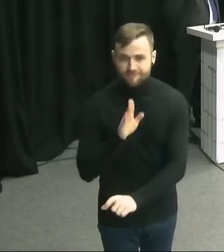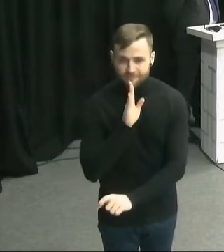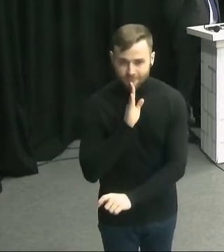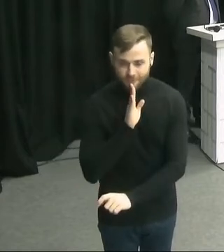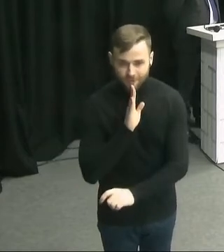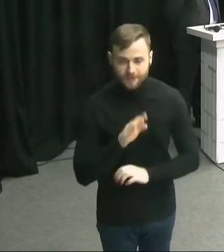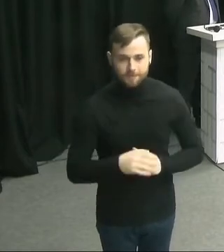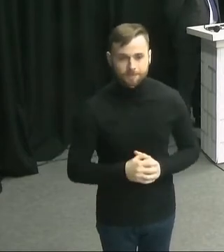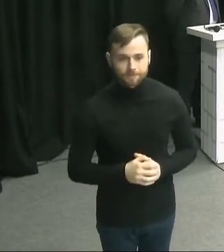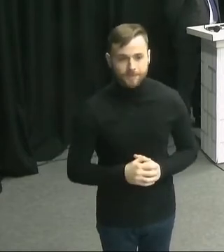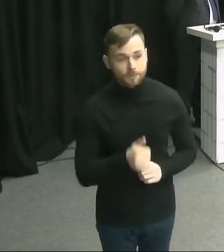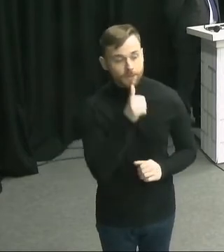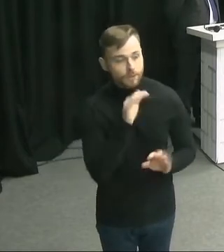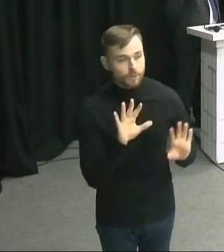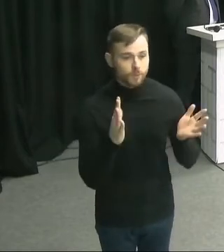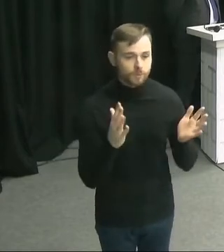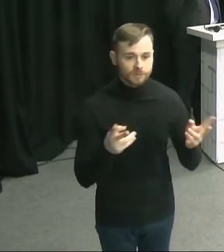organize this event in the library,